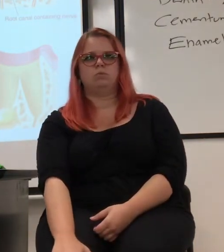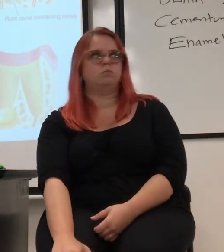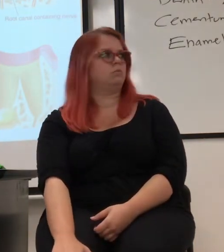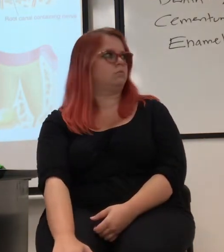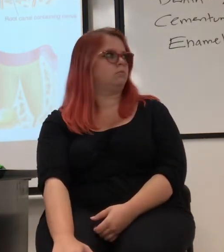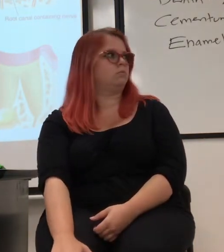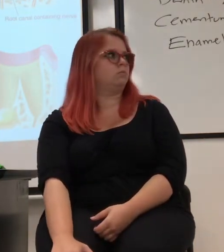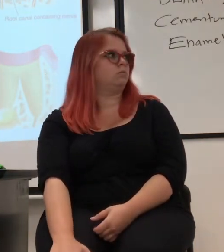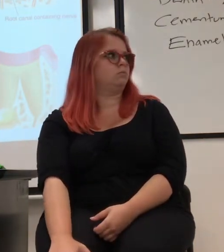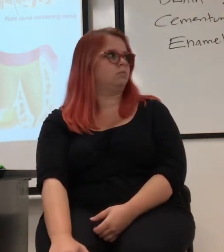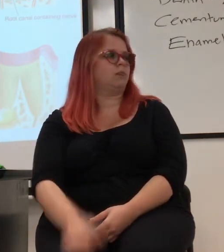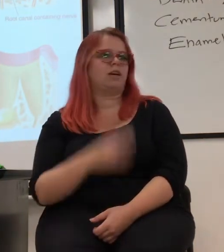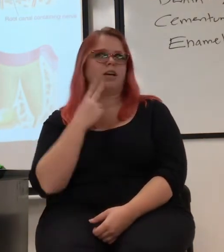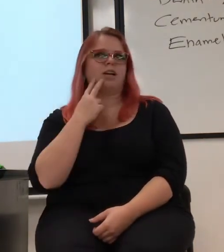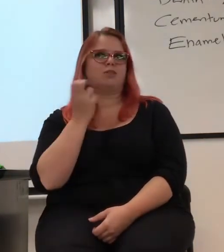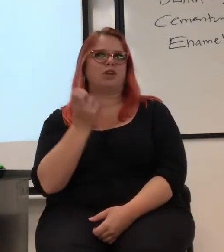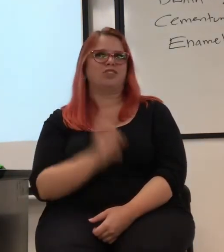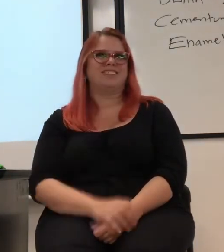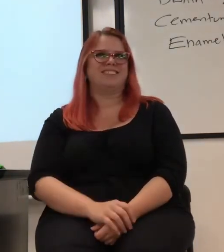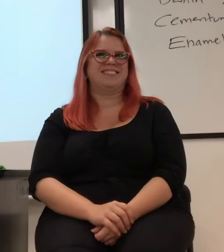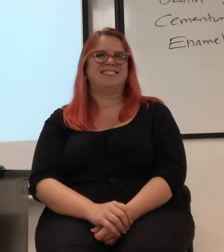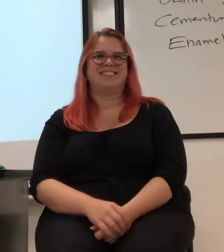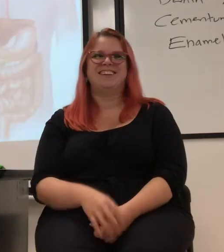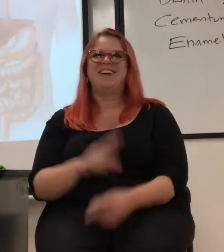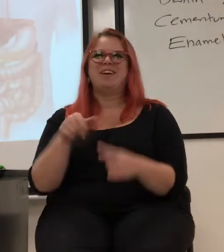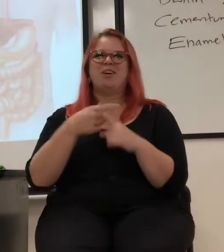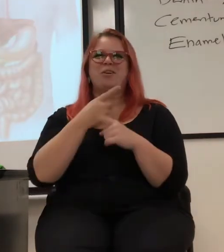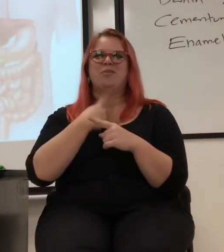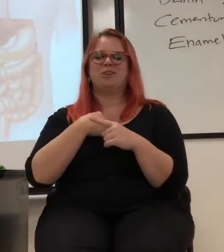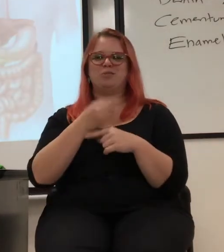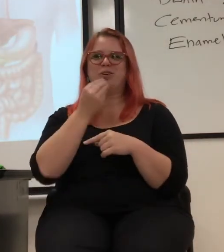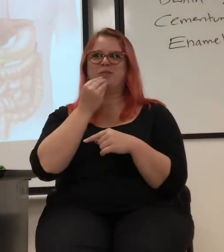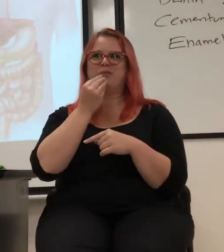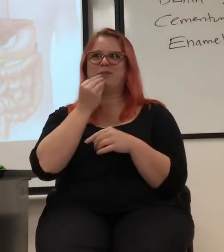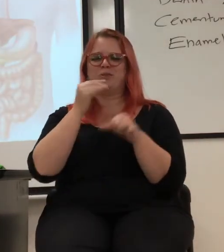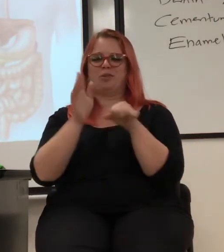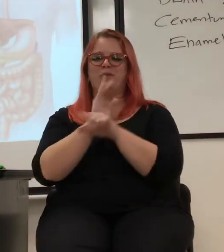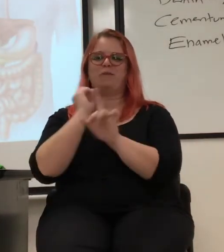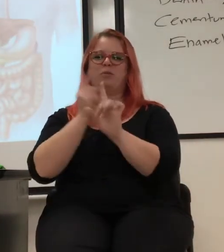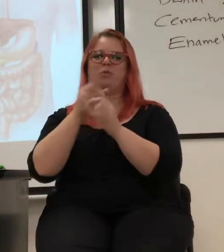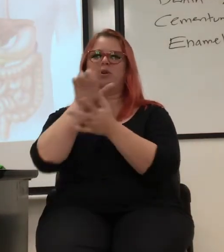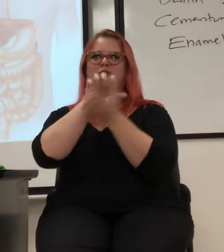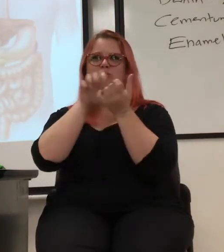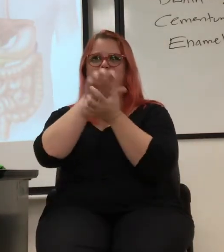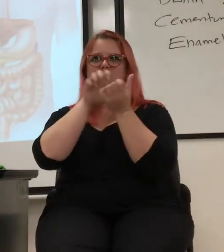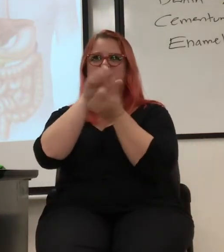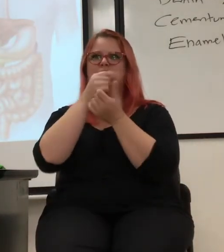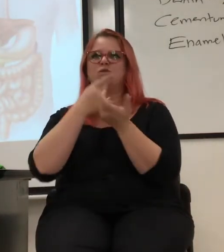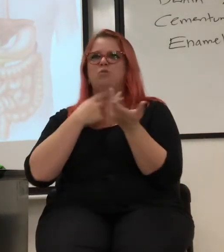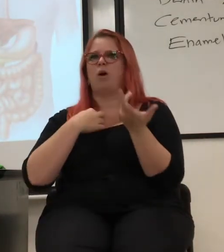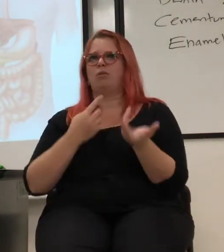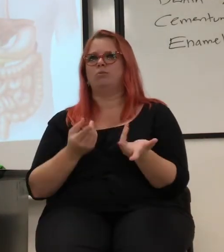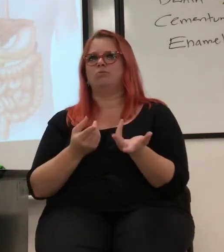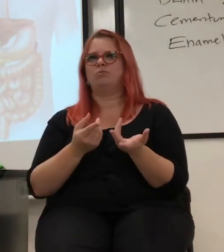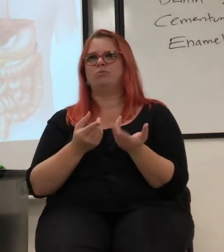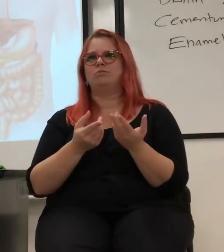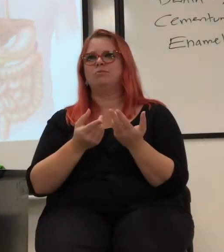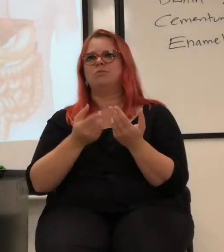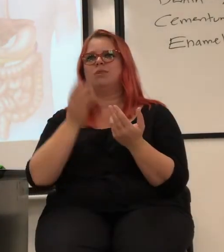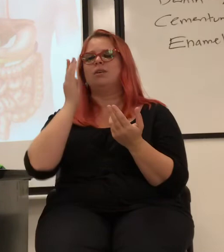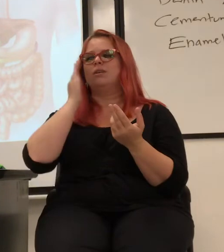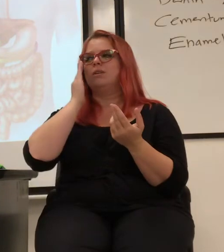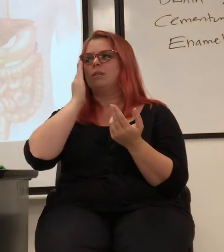That's enough with teeth. So when you swallow food, the whole point of chewing is to swallow. And